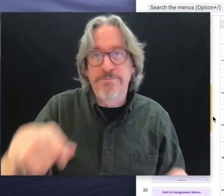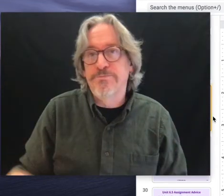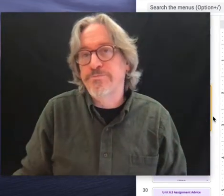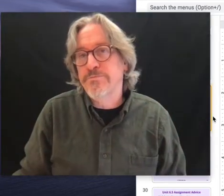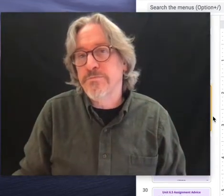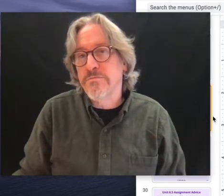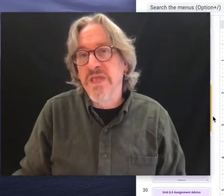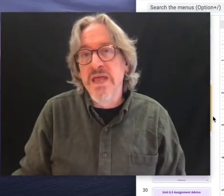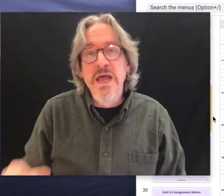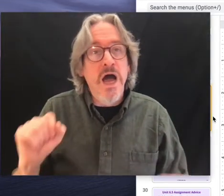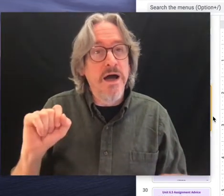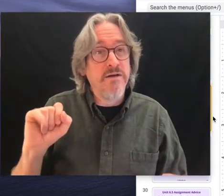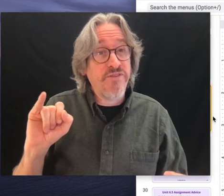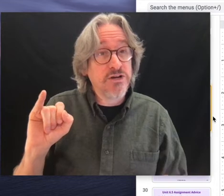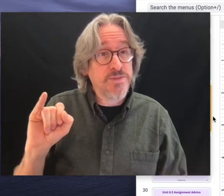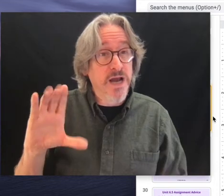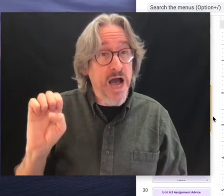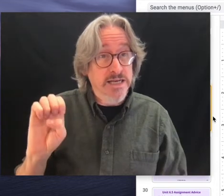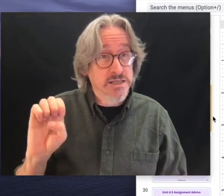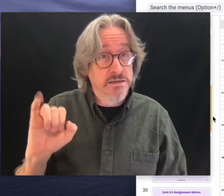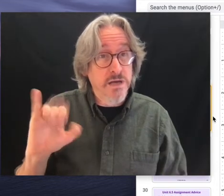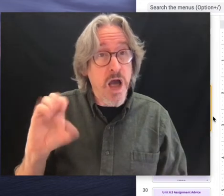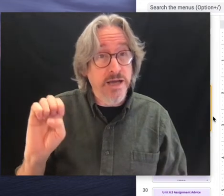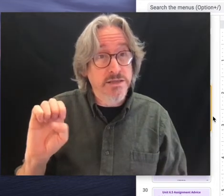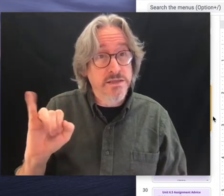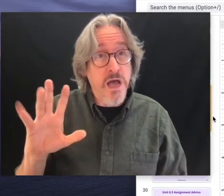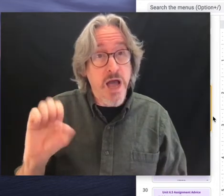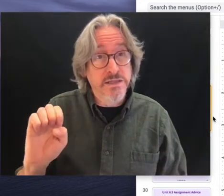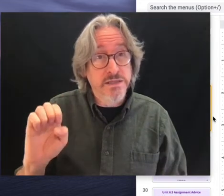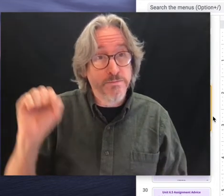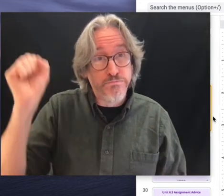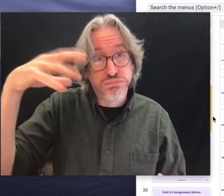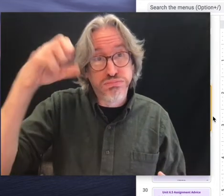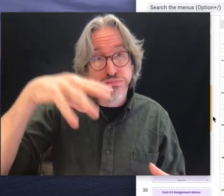smoothie. Finger spelling ice